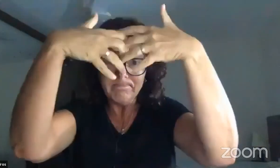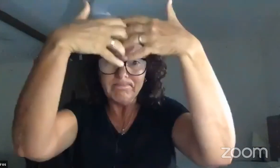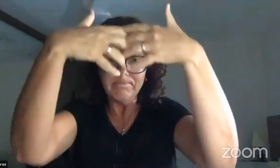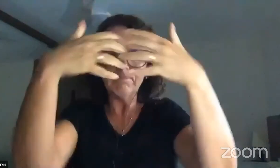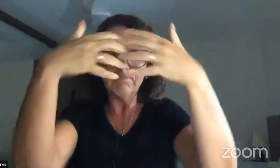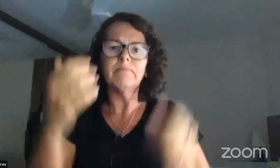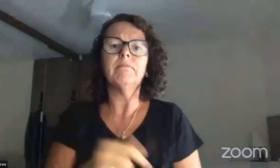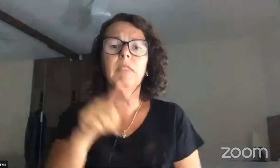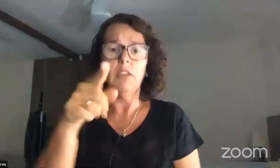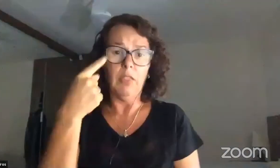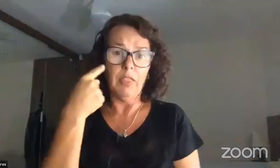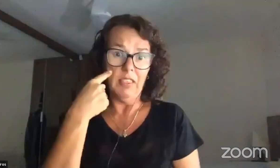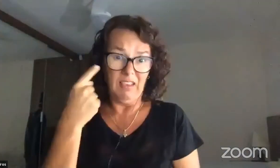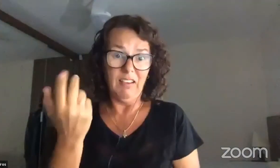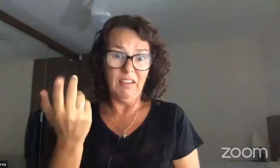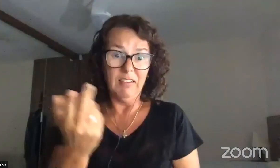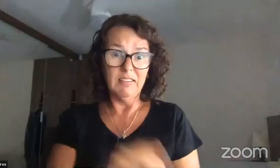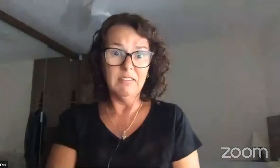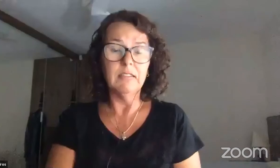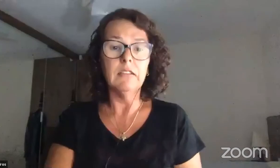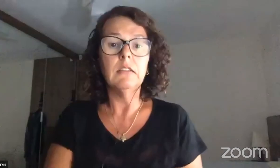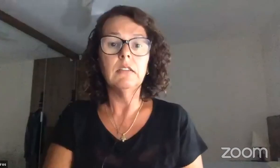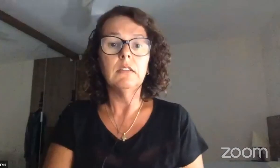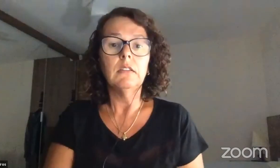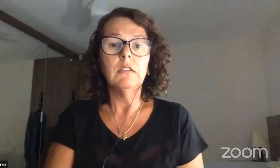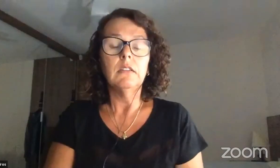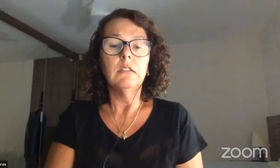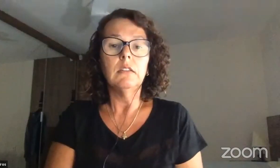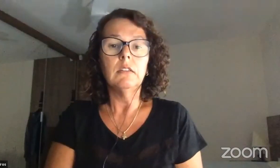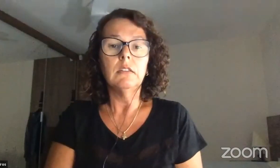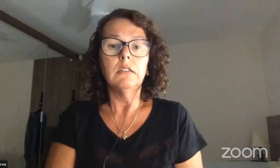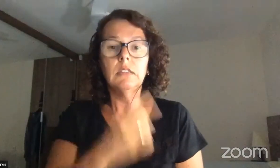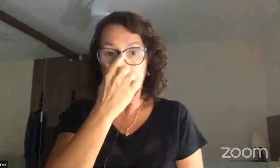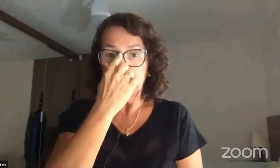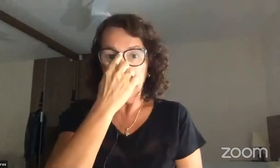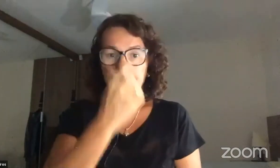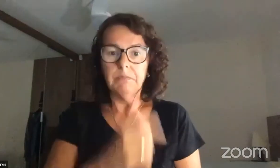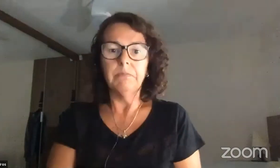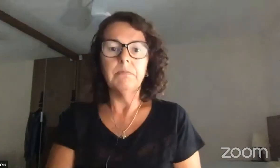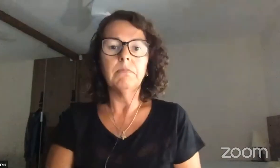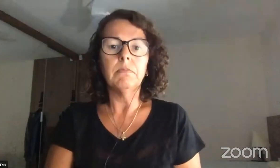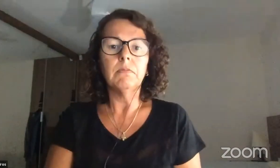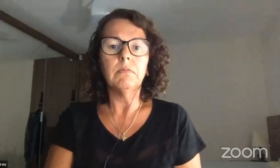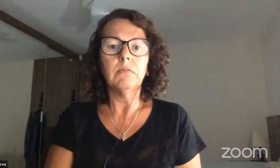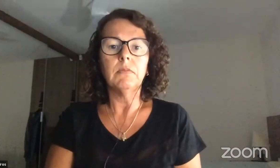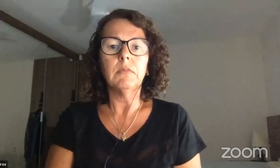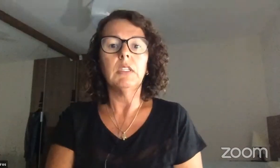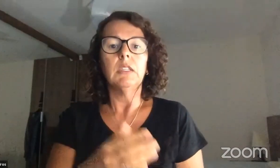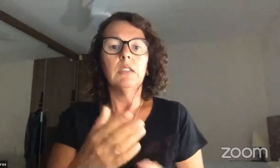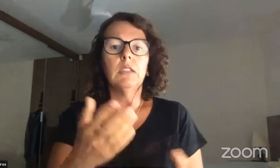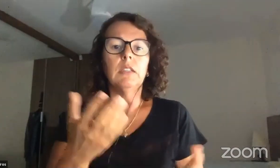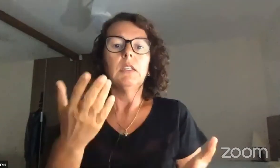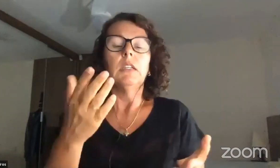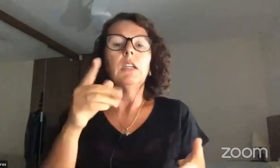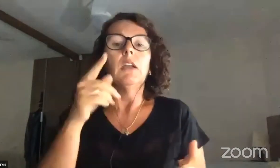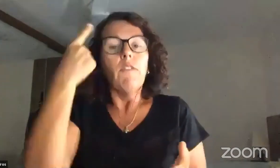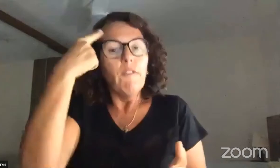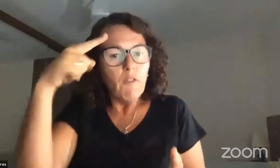Do you believe that language processing systems can be improved or helped by doubling?